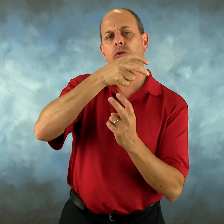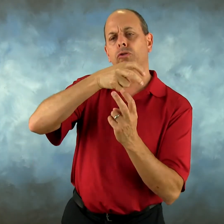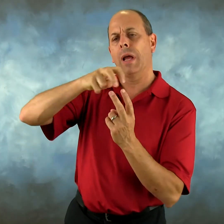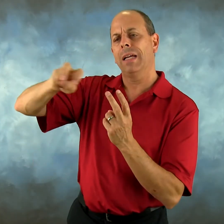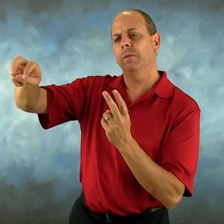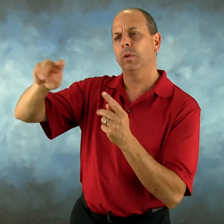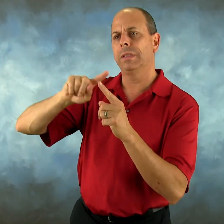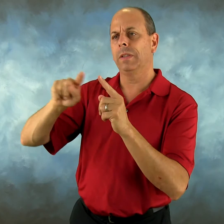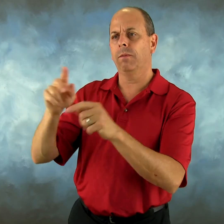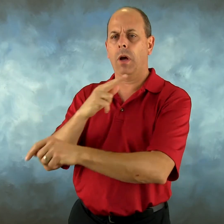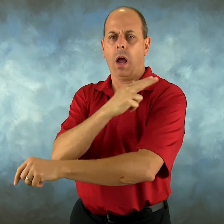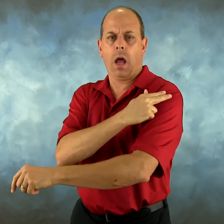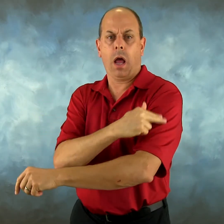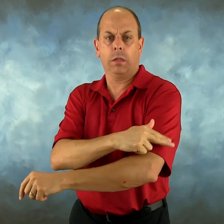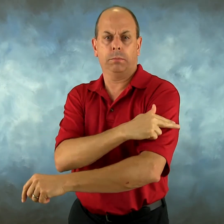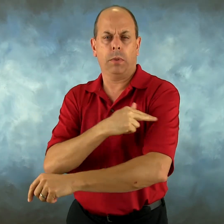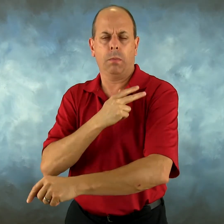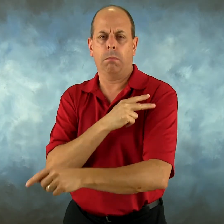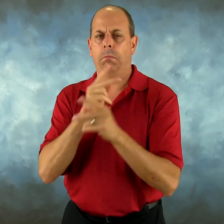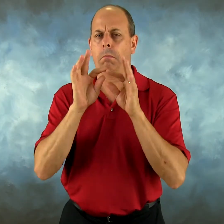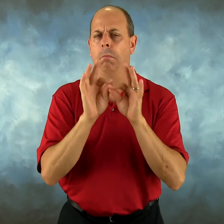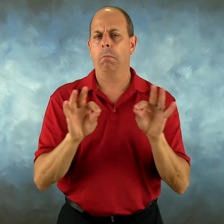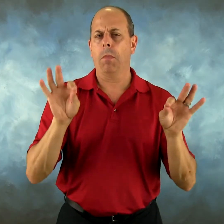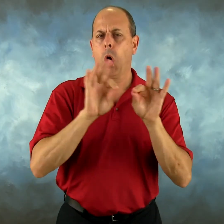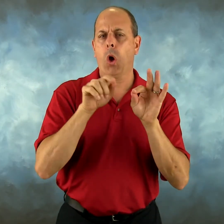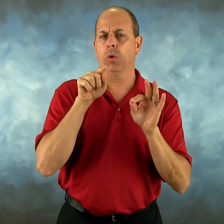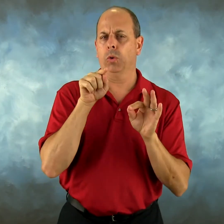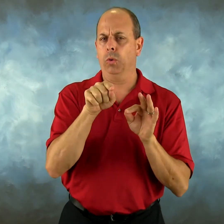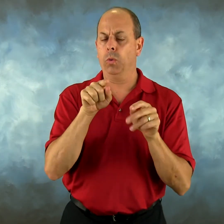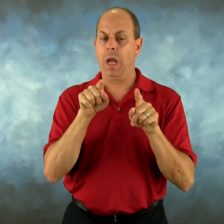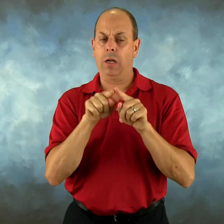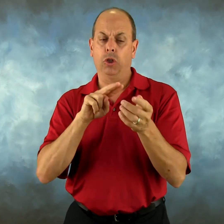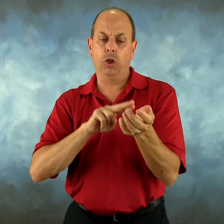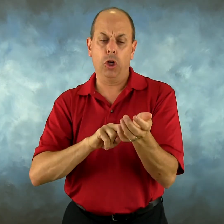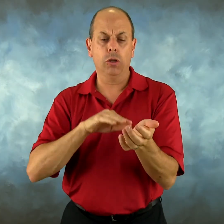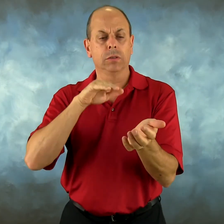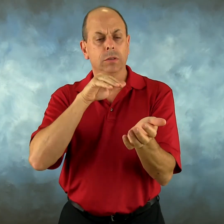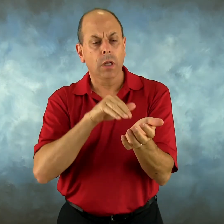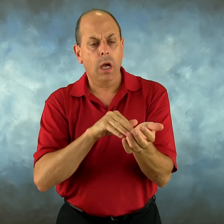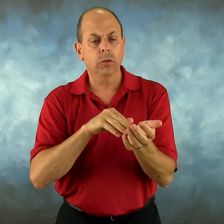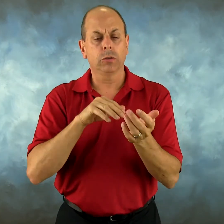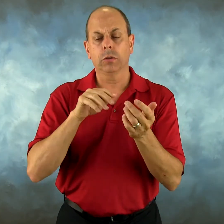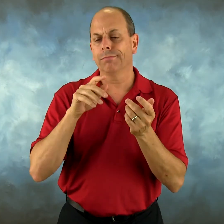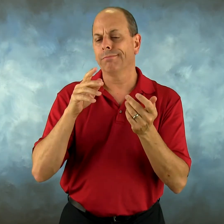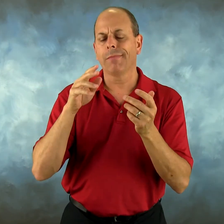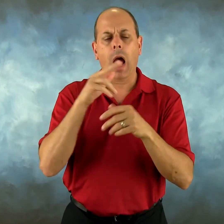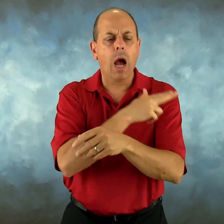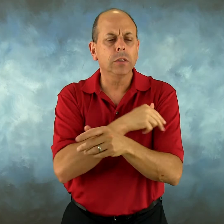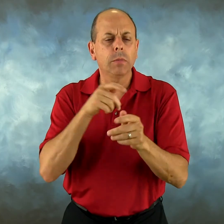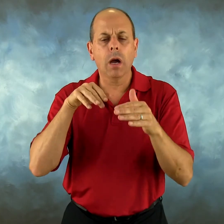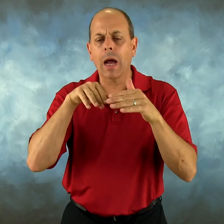If a patient needs to transfer to another hospital, it's important for you as a healthcare